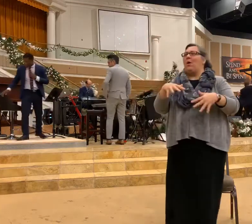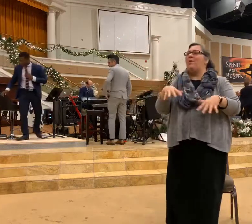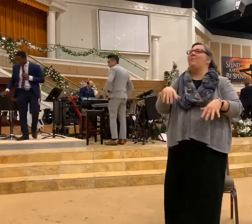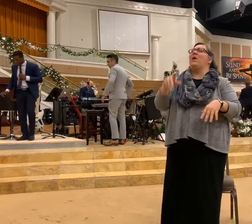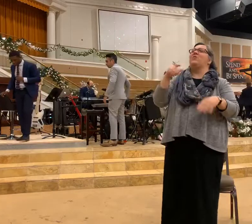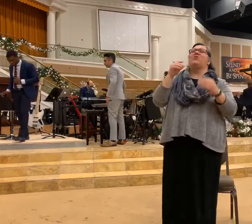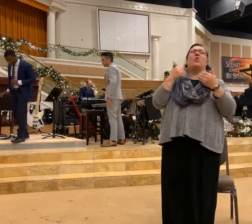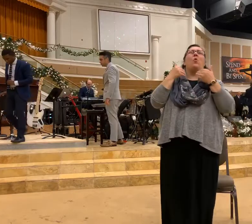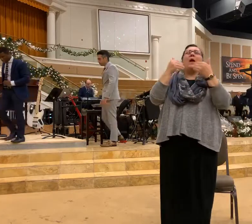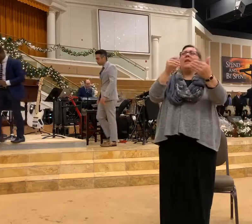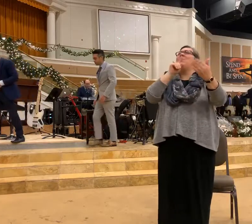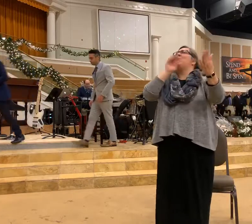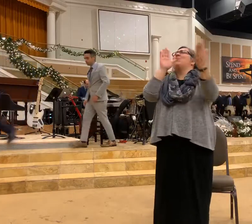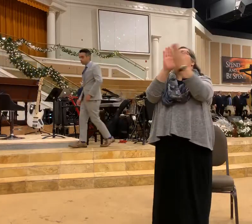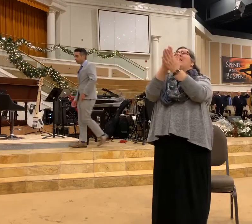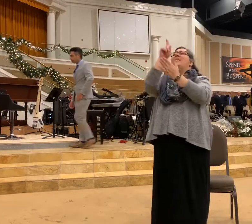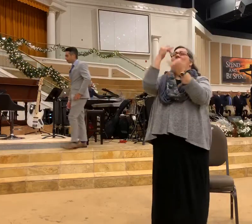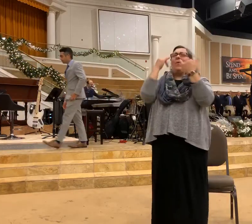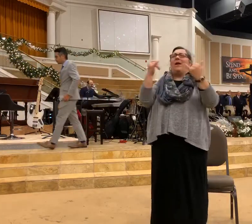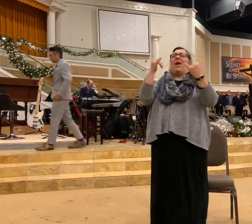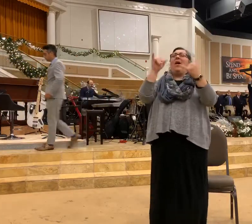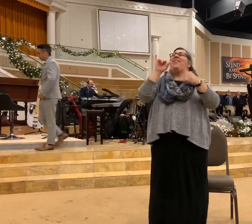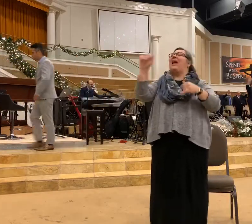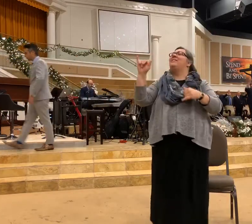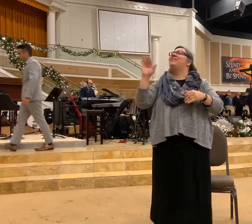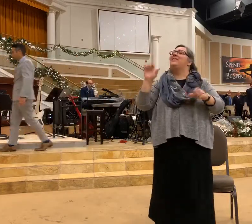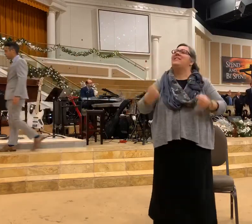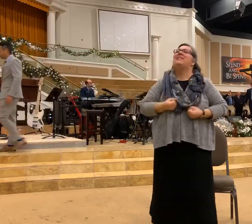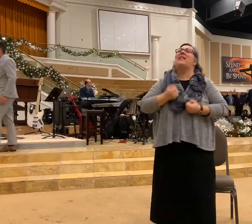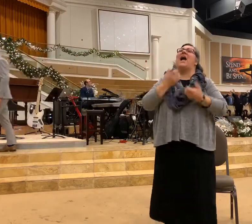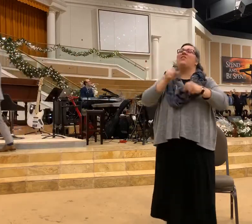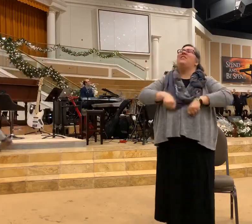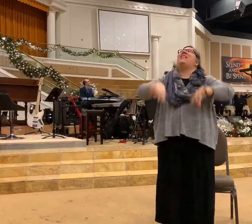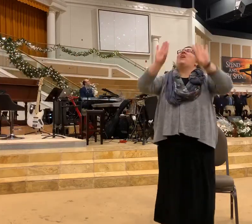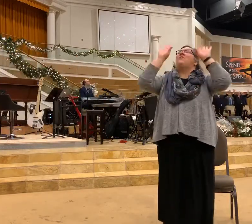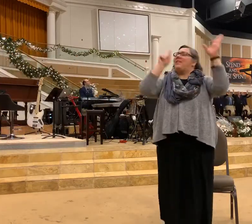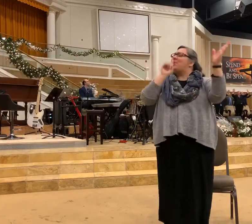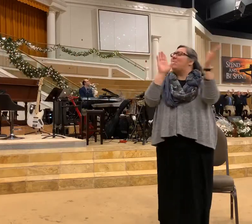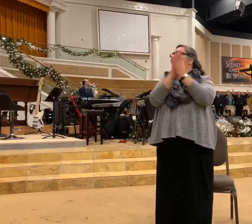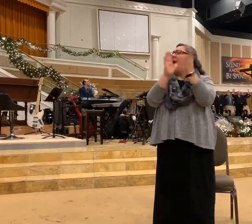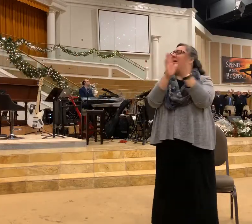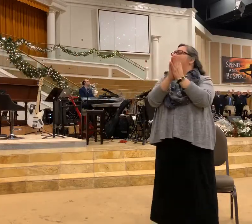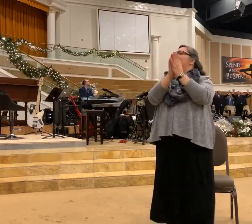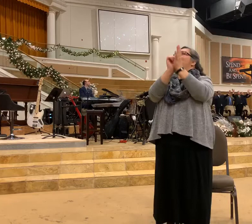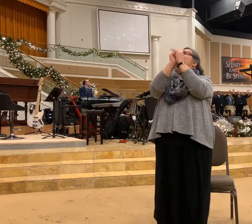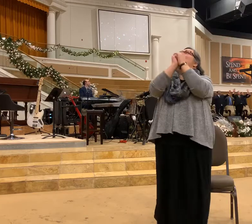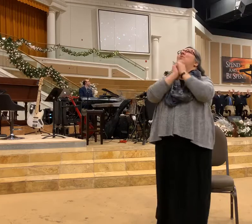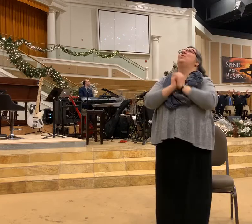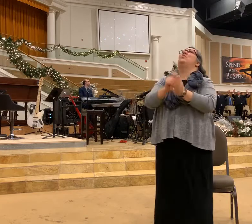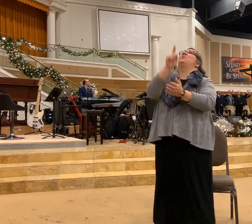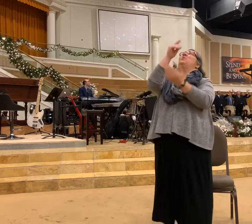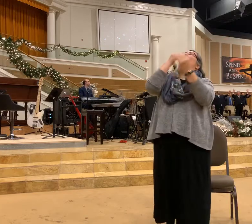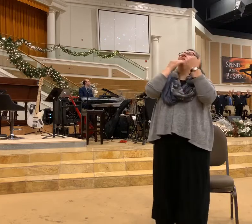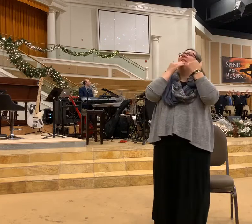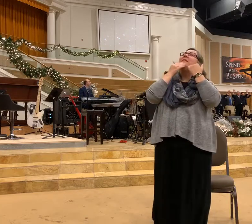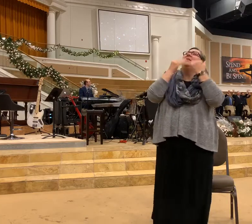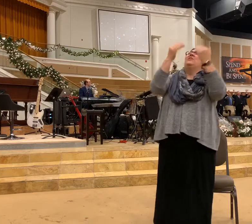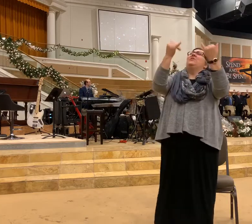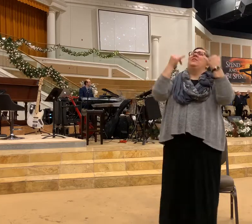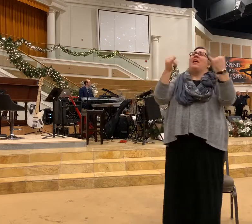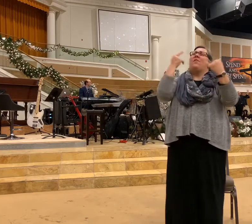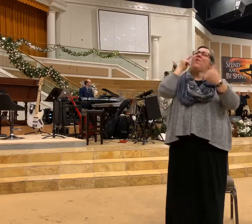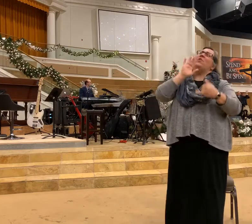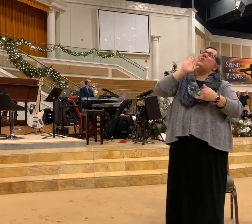up your mouth, give Him the fruit of your lips, which is the sacrifice of praise. We worship You, Jesus. We thank You today for